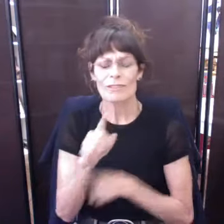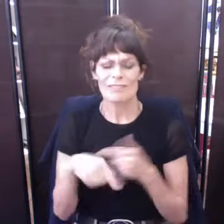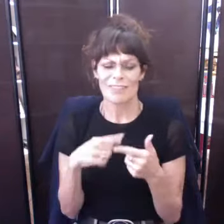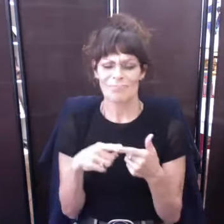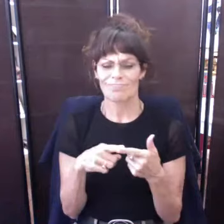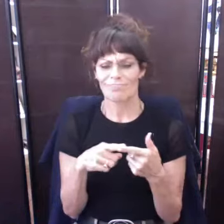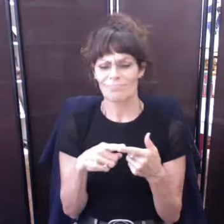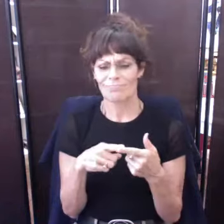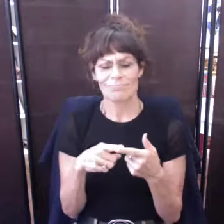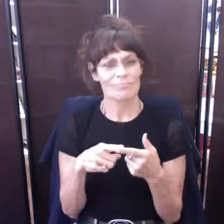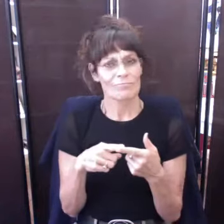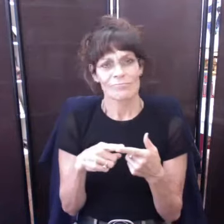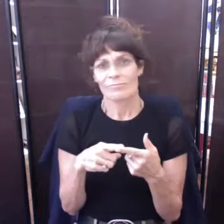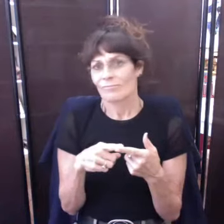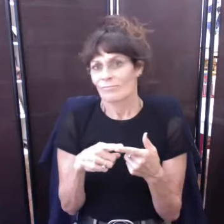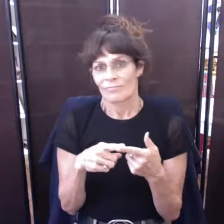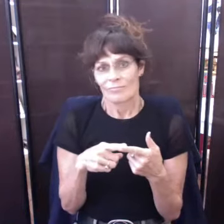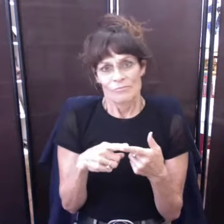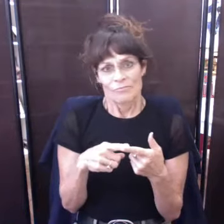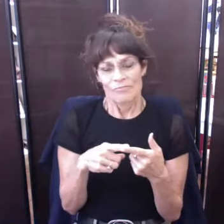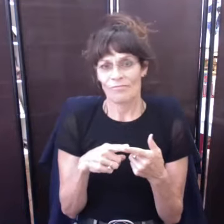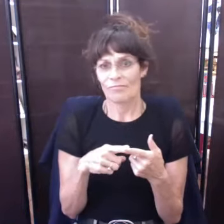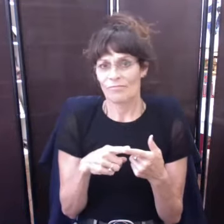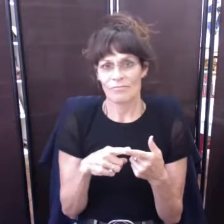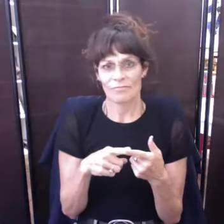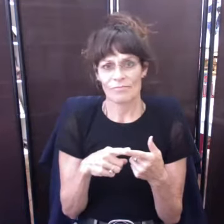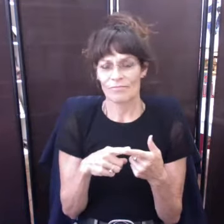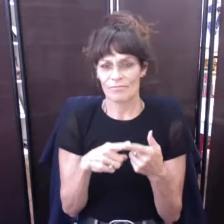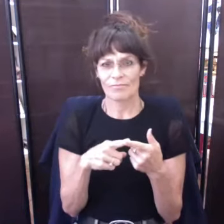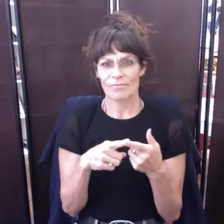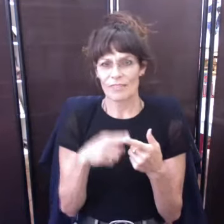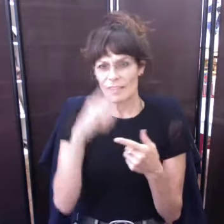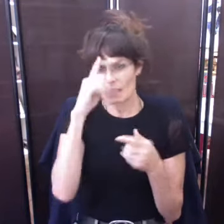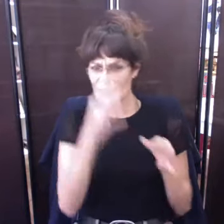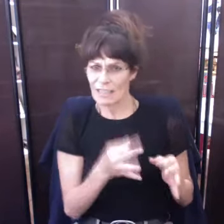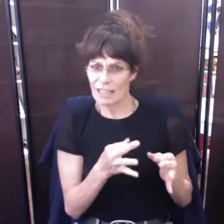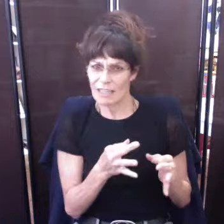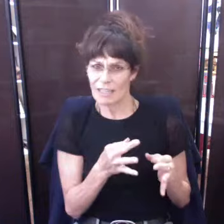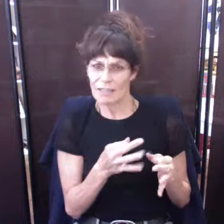you know, said if it was, she had to pick, if it was her kid or the heroin, she would pick heroin every time. And